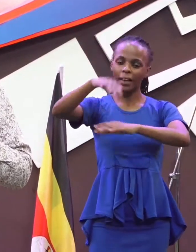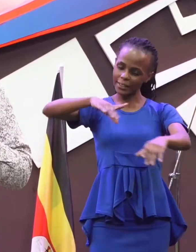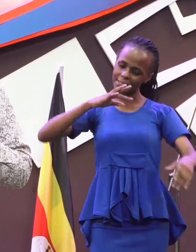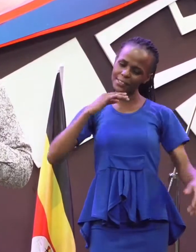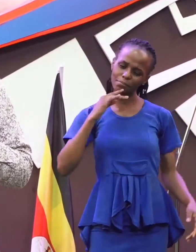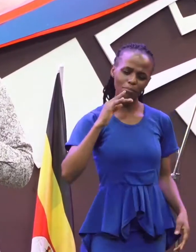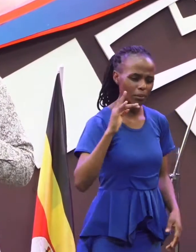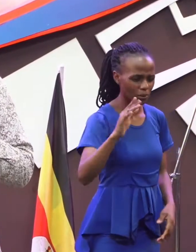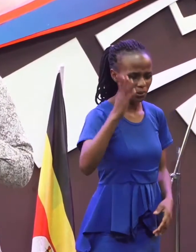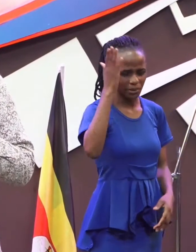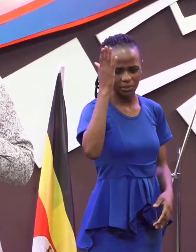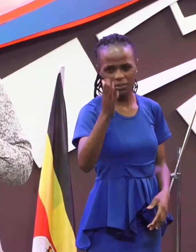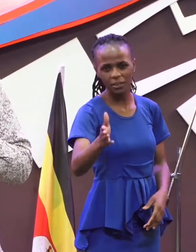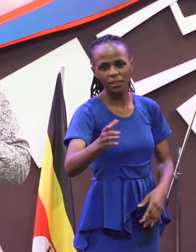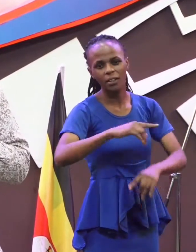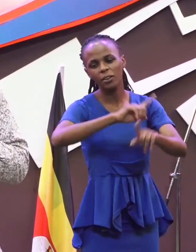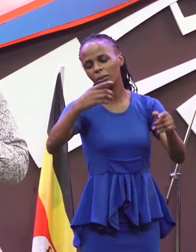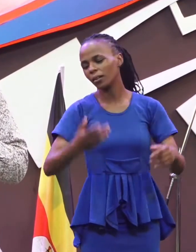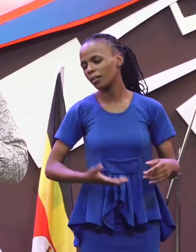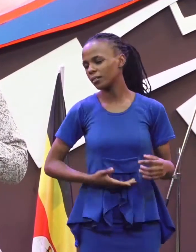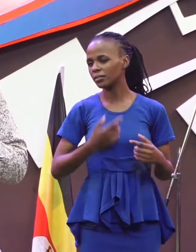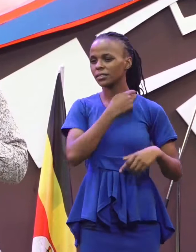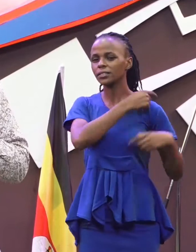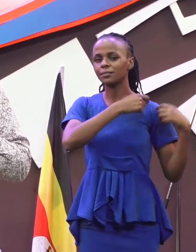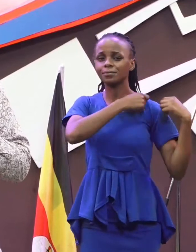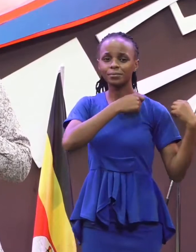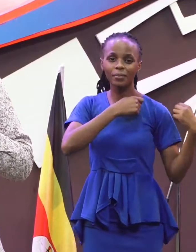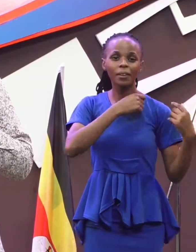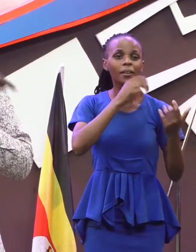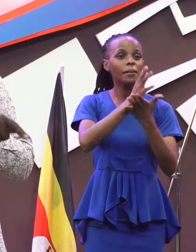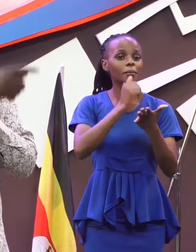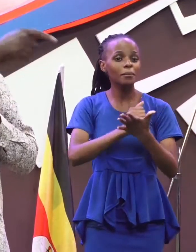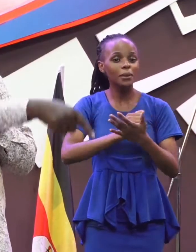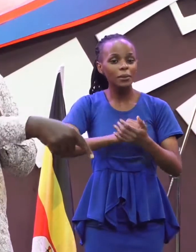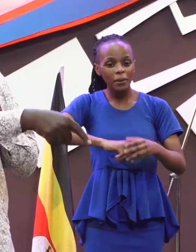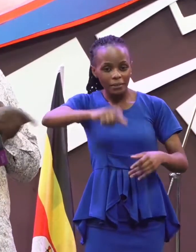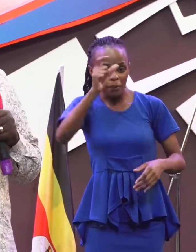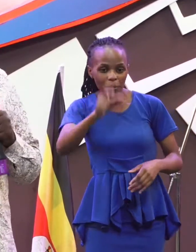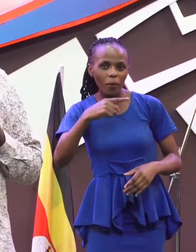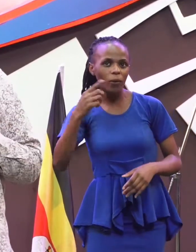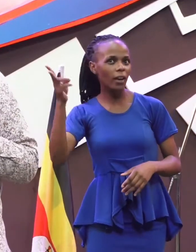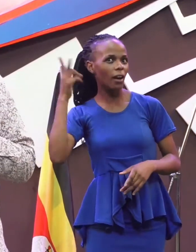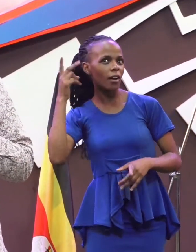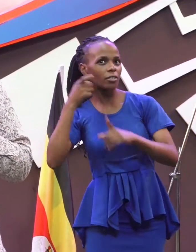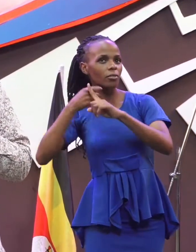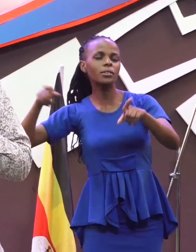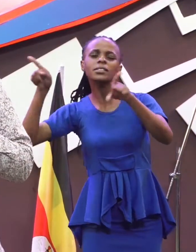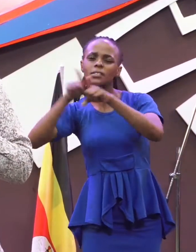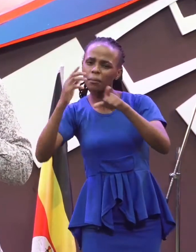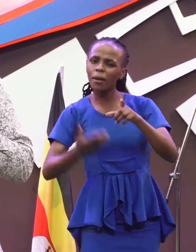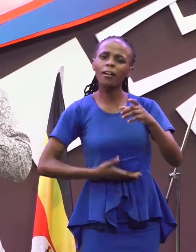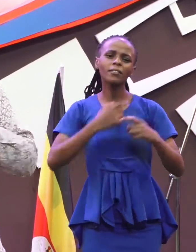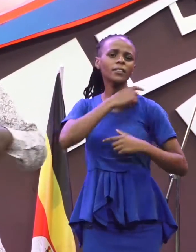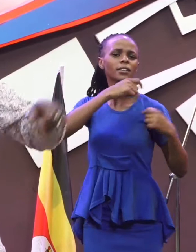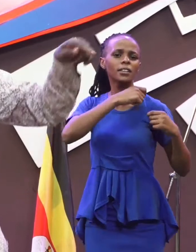Lord, and he spoke it here, we have an inheritance. Amen. Because the ones he heard it from had